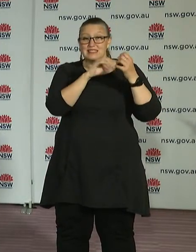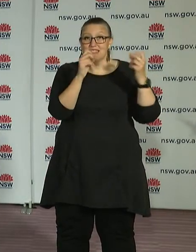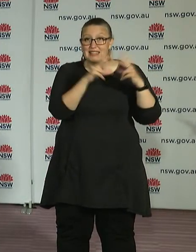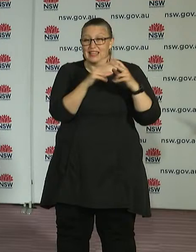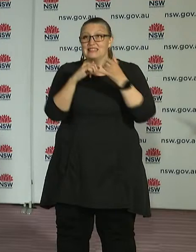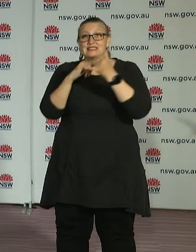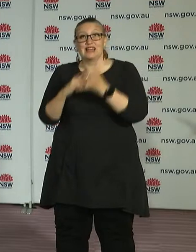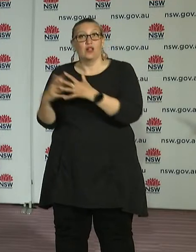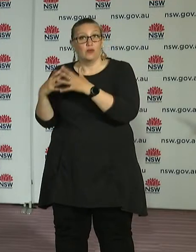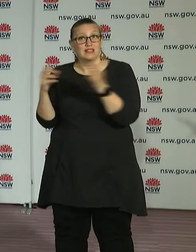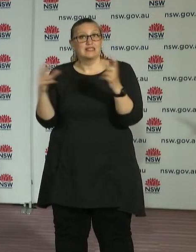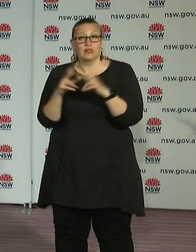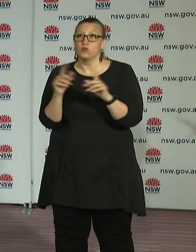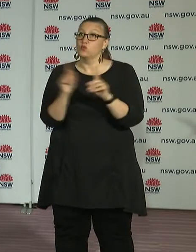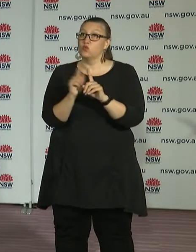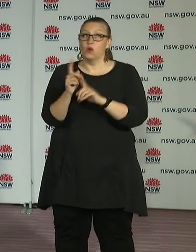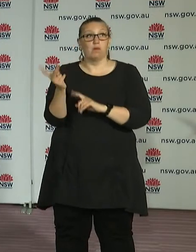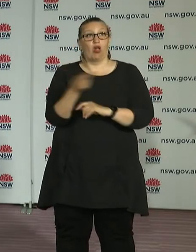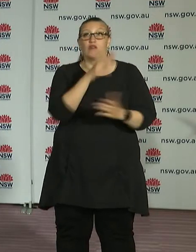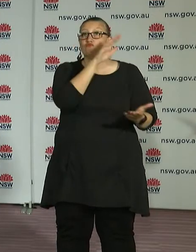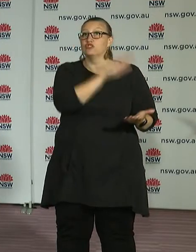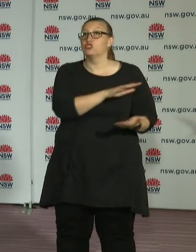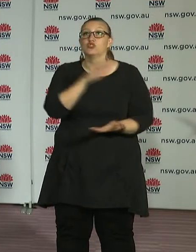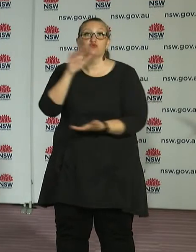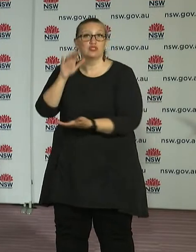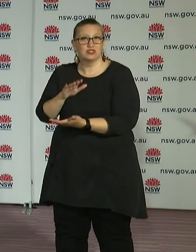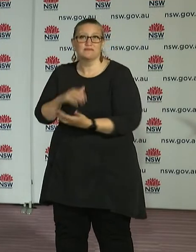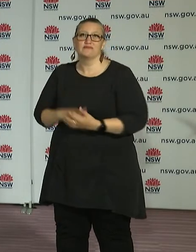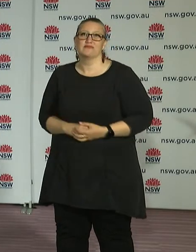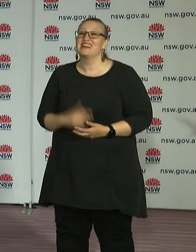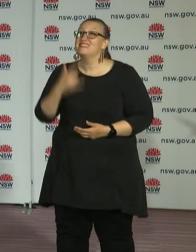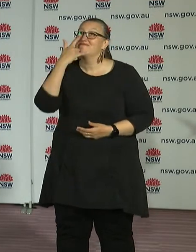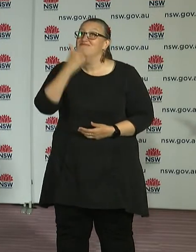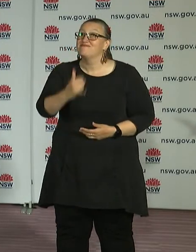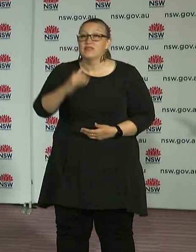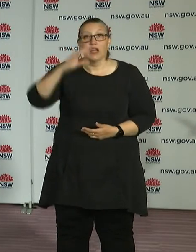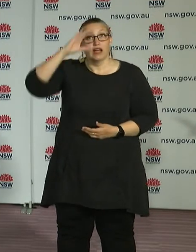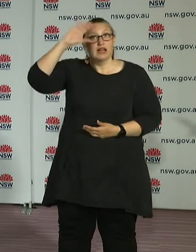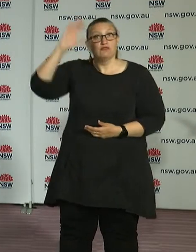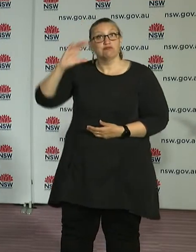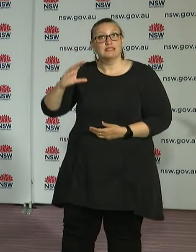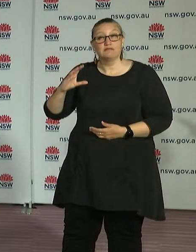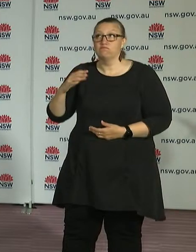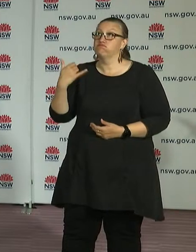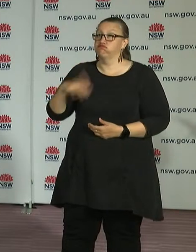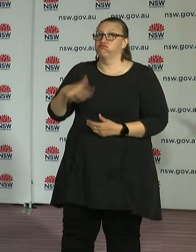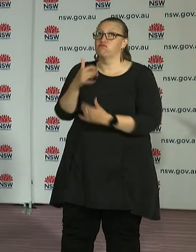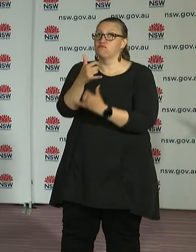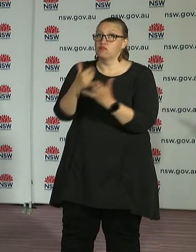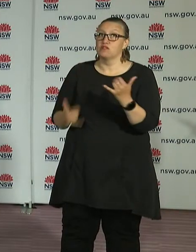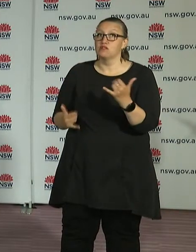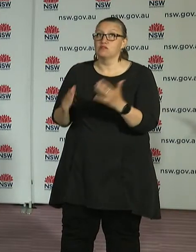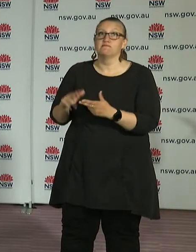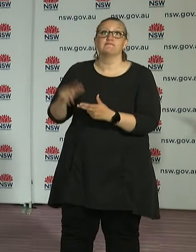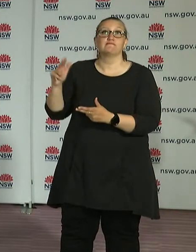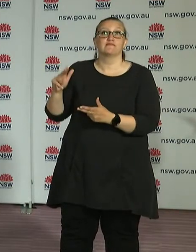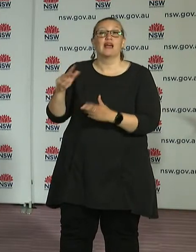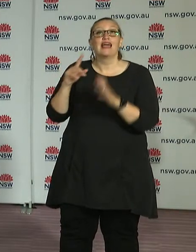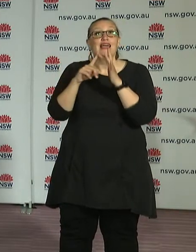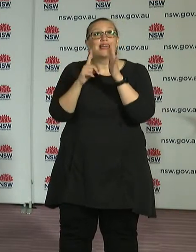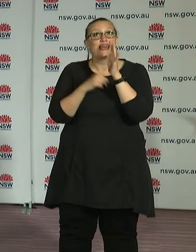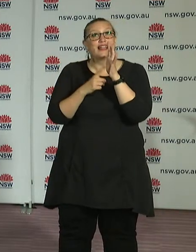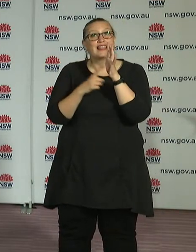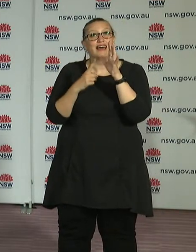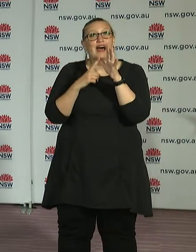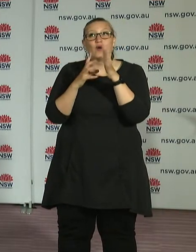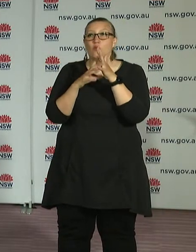in cases, but unfortunately an increase in cases in the regions, especially in the Illawarra-Shell Harbour region, and both Dr